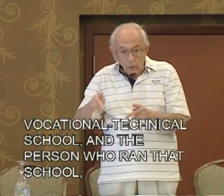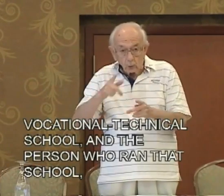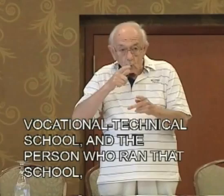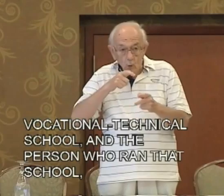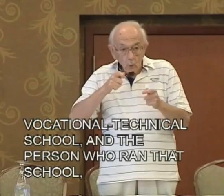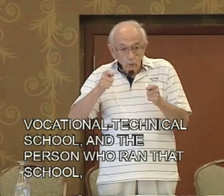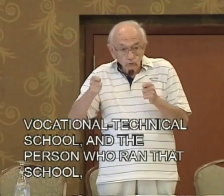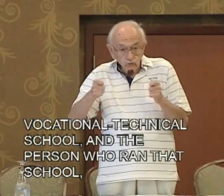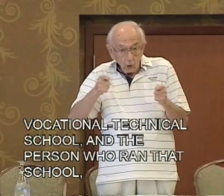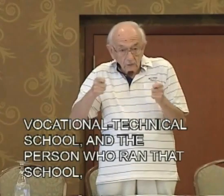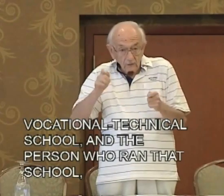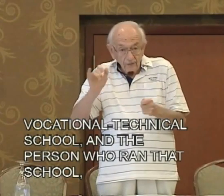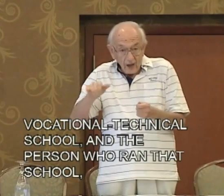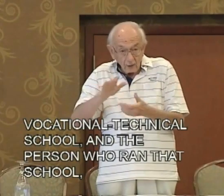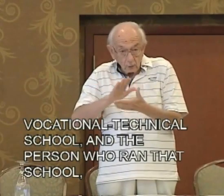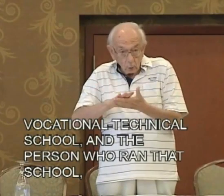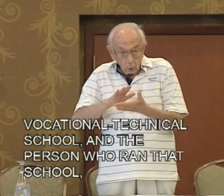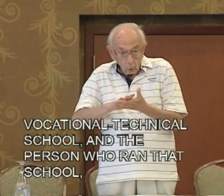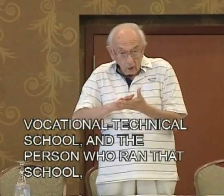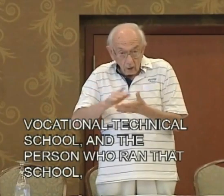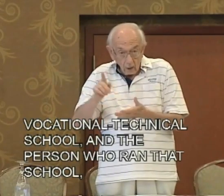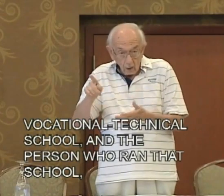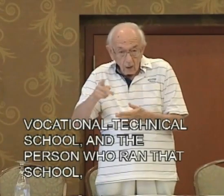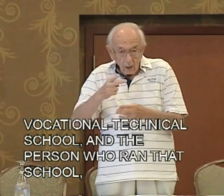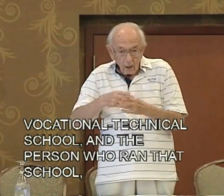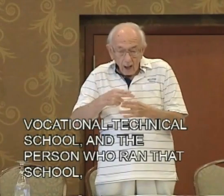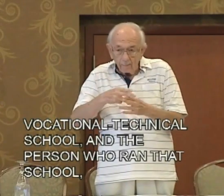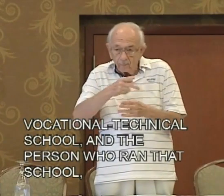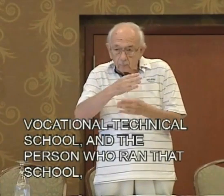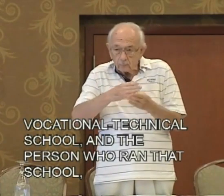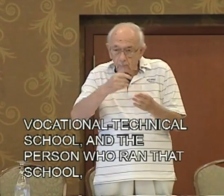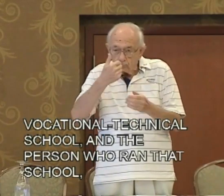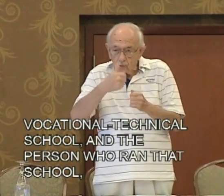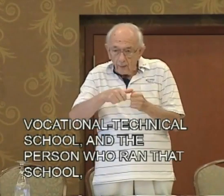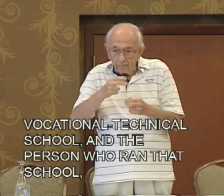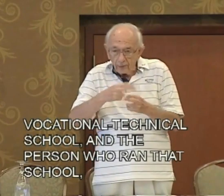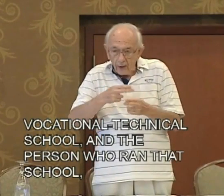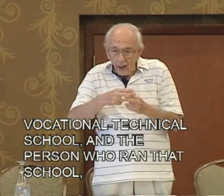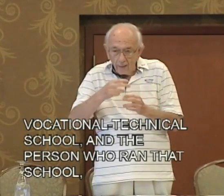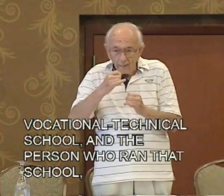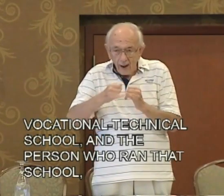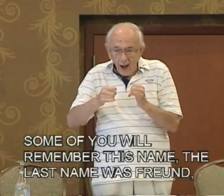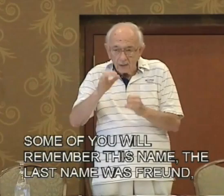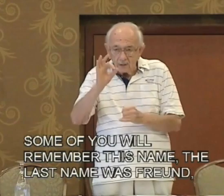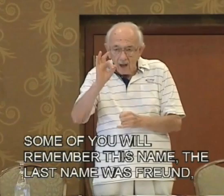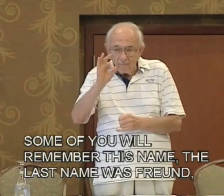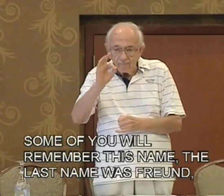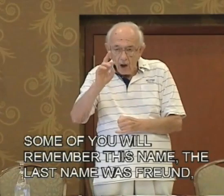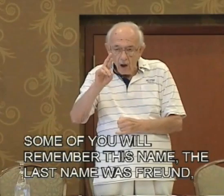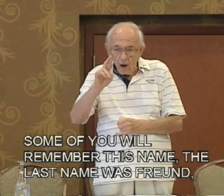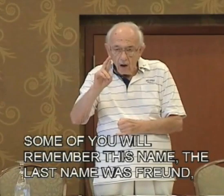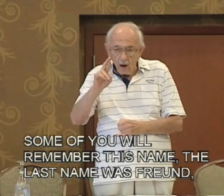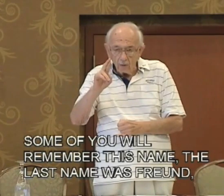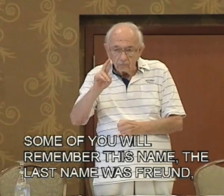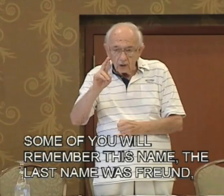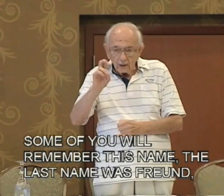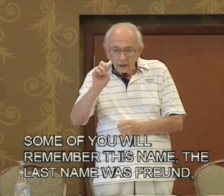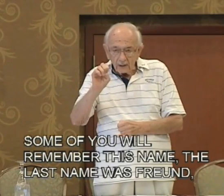and the person who ran that school some of you will remember this name the last name